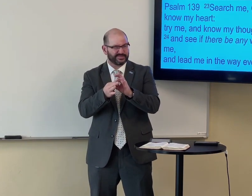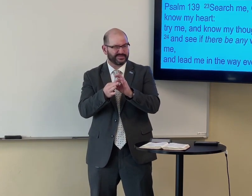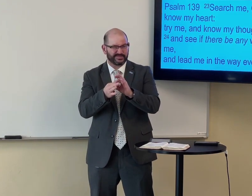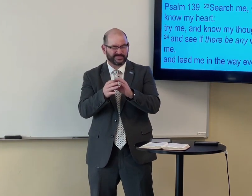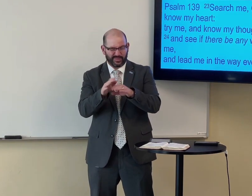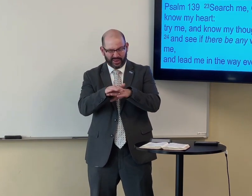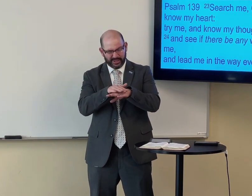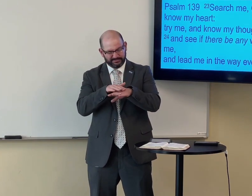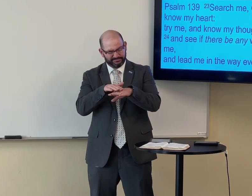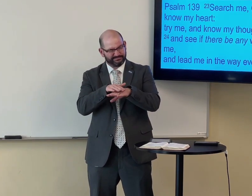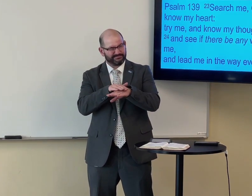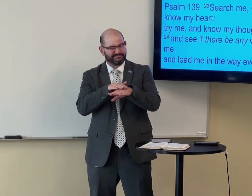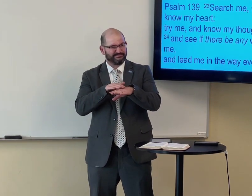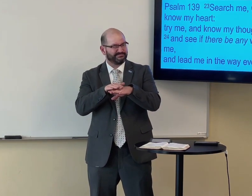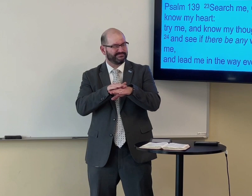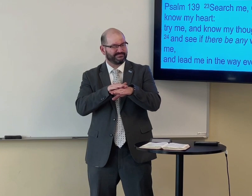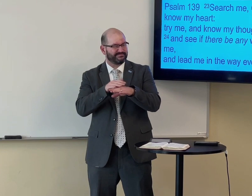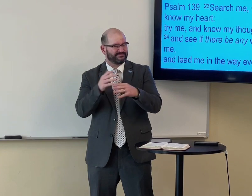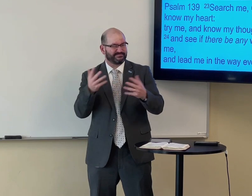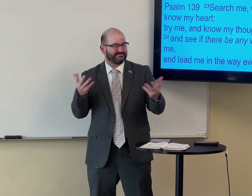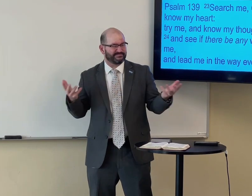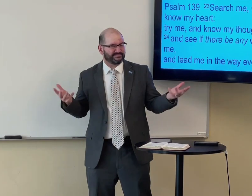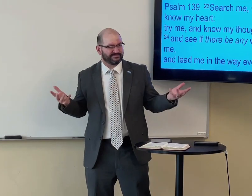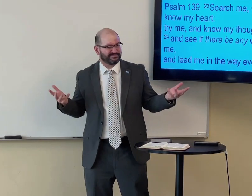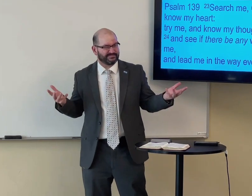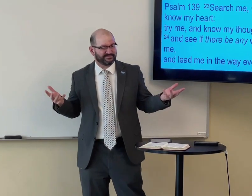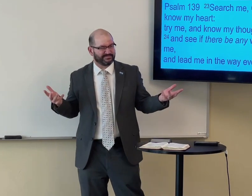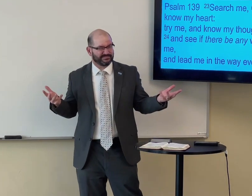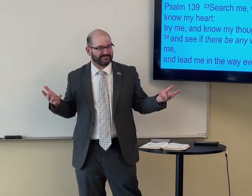don't last. They're real shallow.